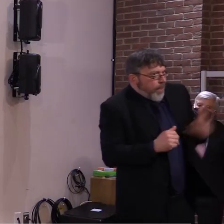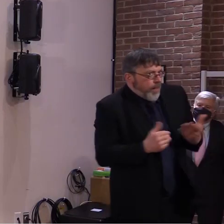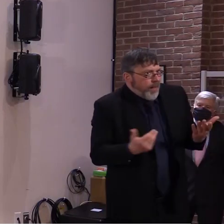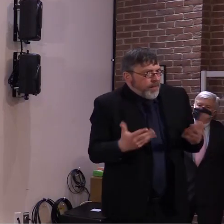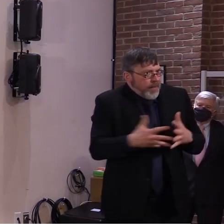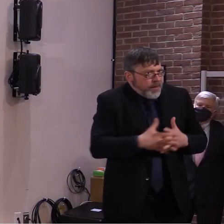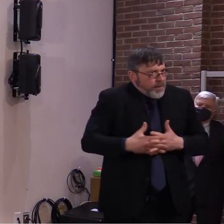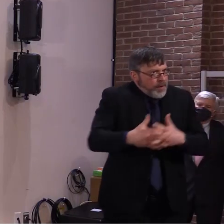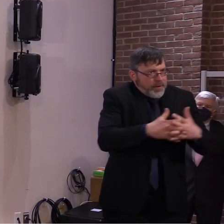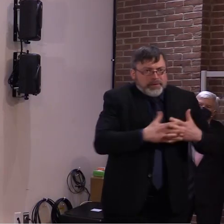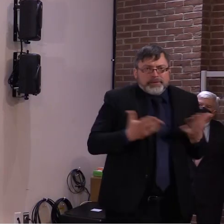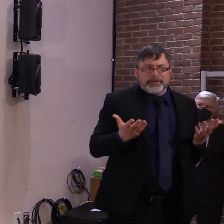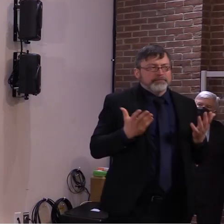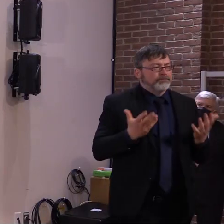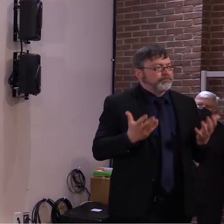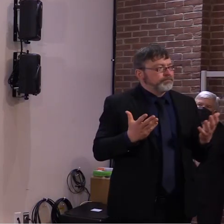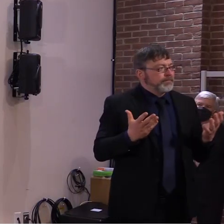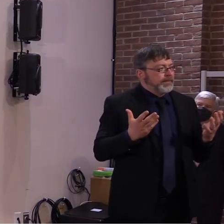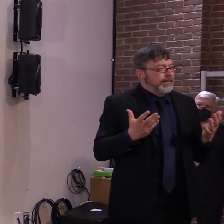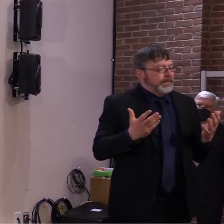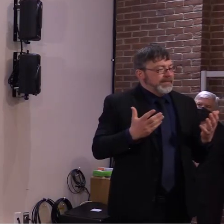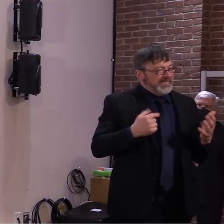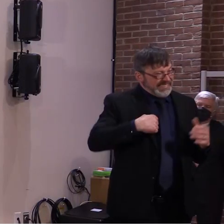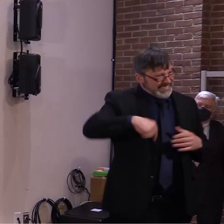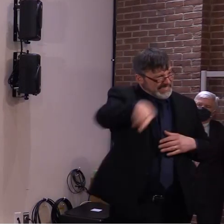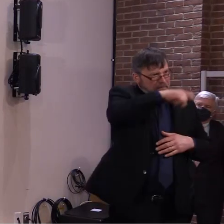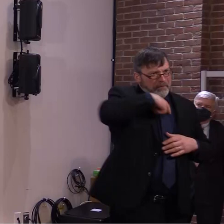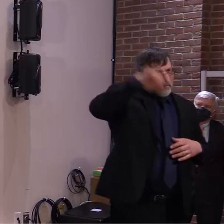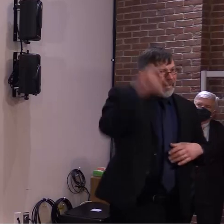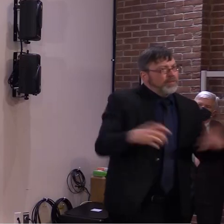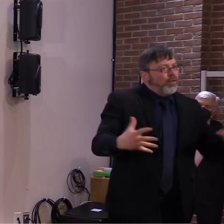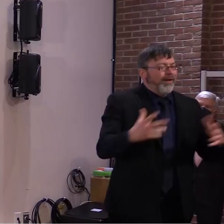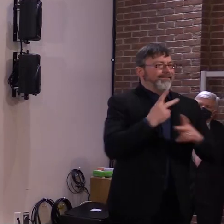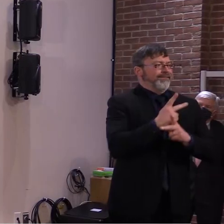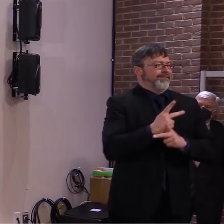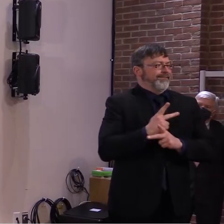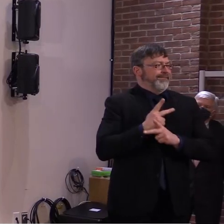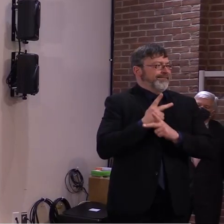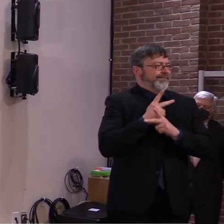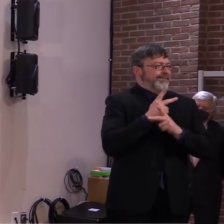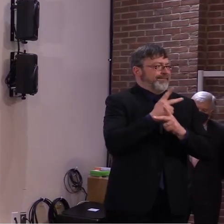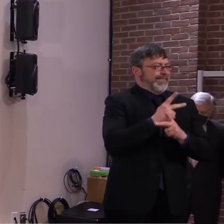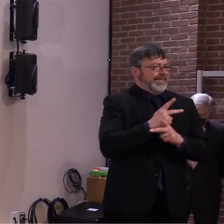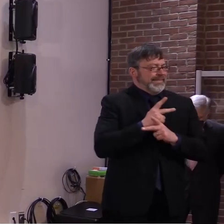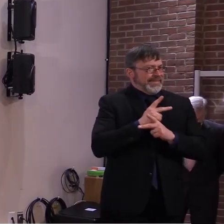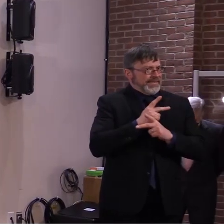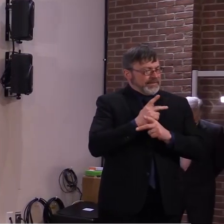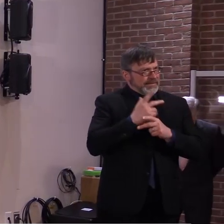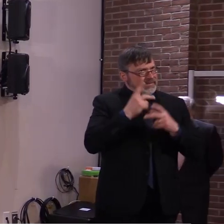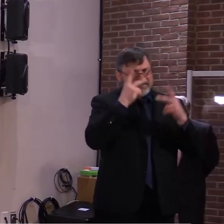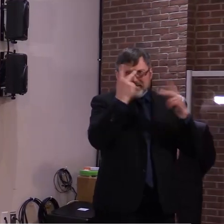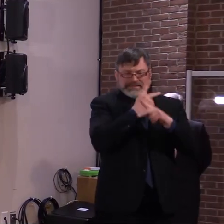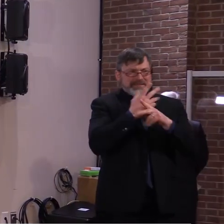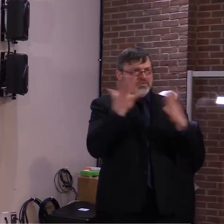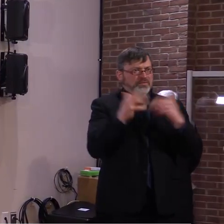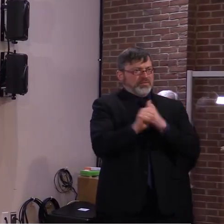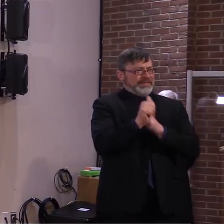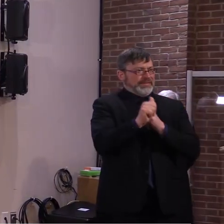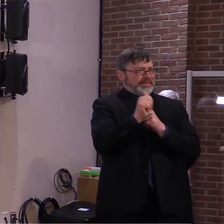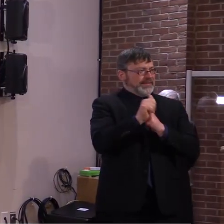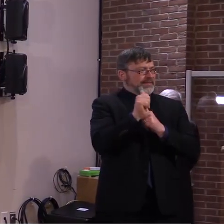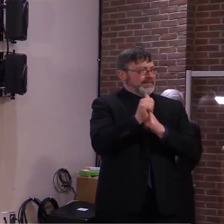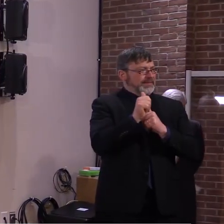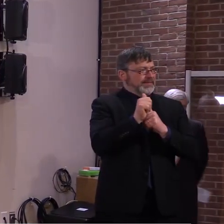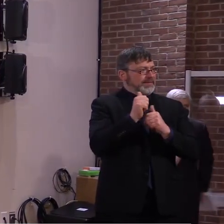assume at a time when these more transmissible variants are becoming the dominant strains. It's the choices we make every